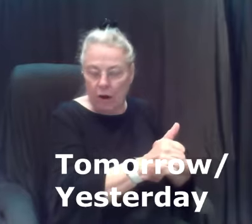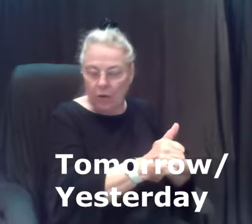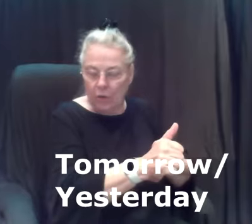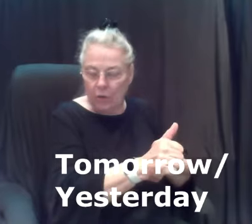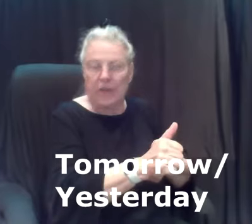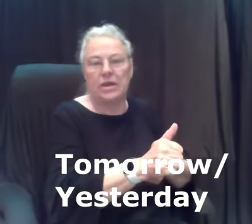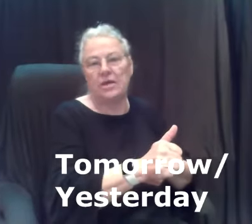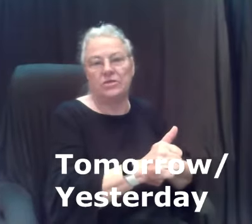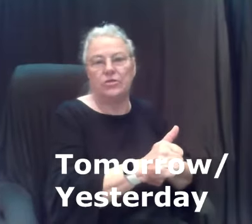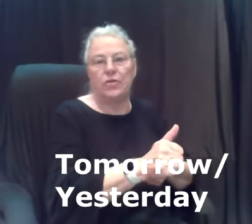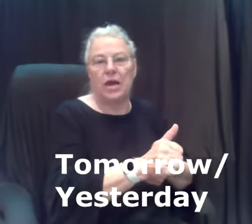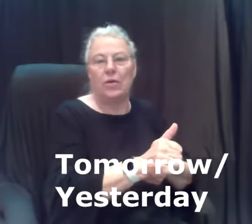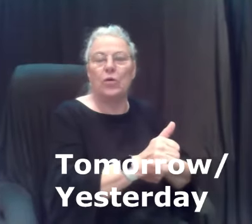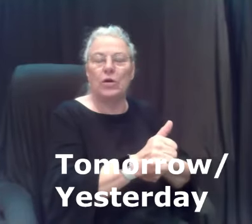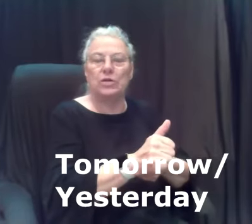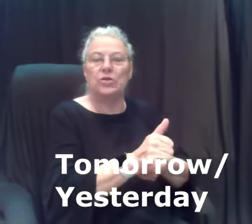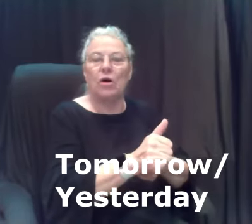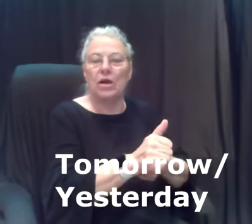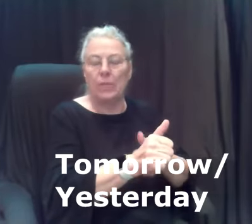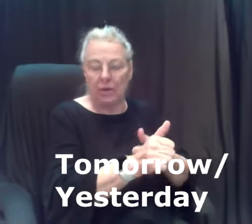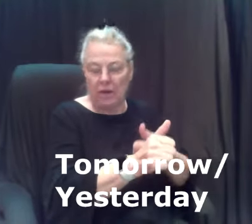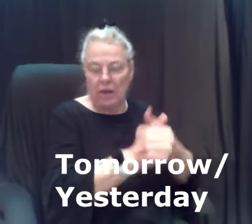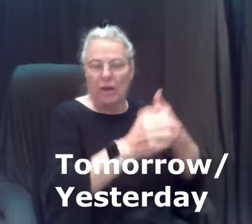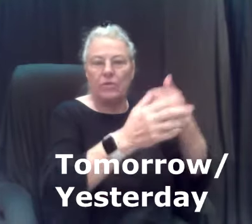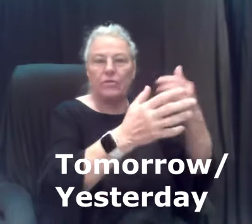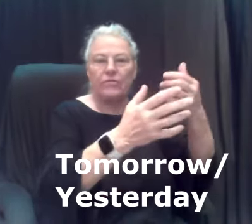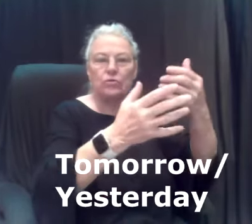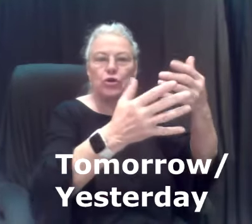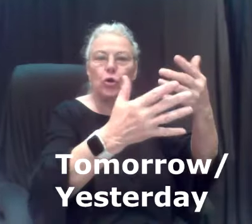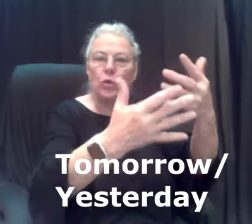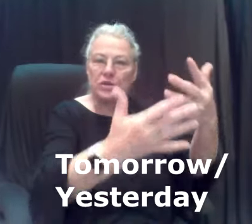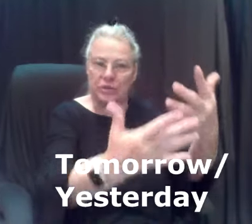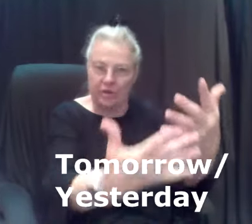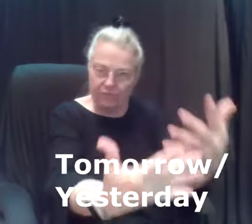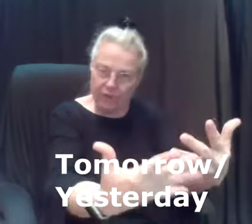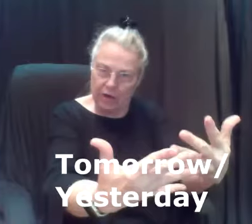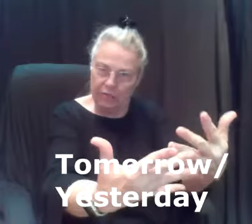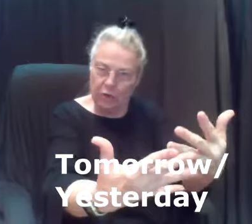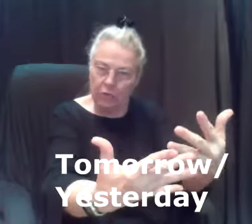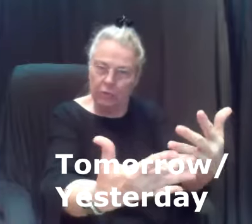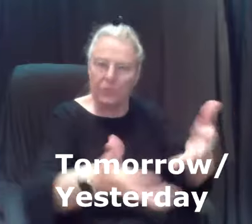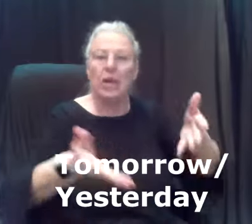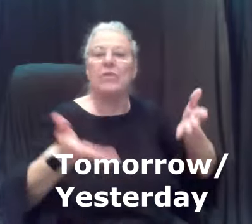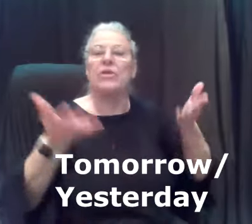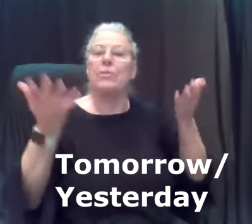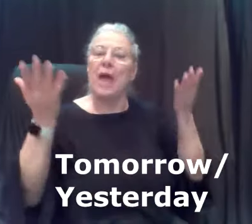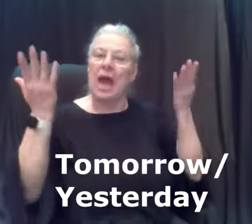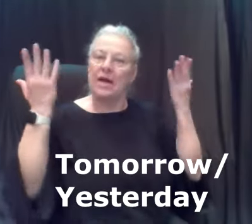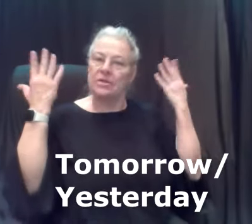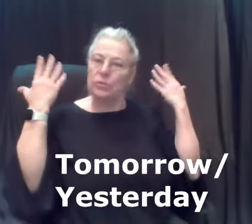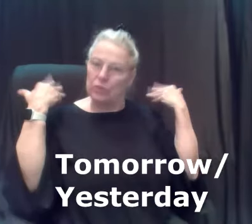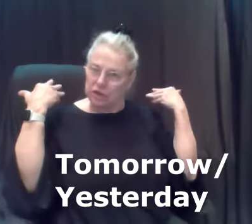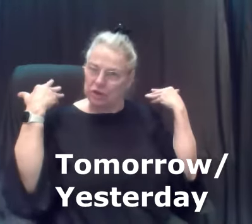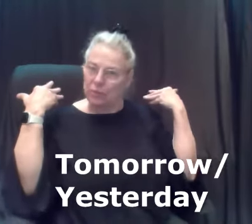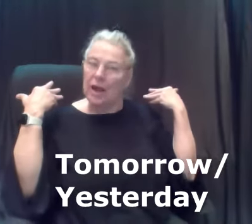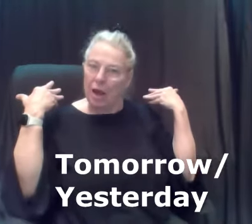Tomorrow and yesterday, we're going to talk about the future, which is in front of you, the past, which is behind